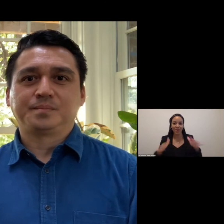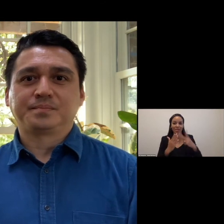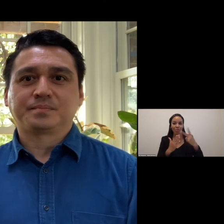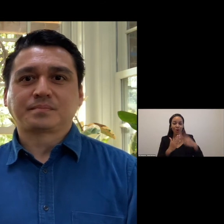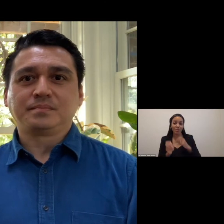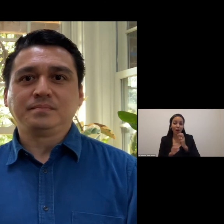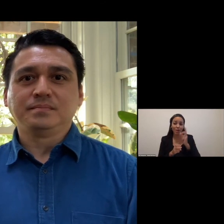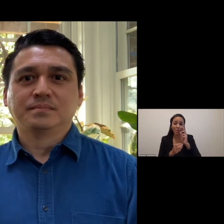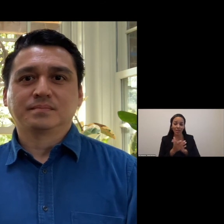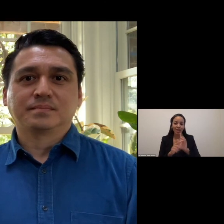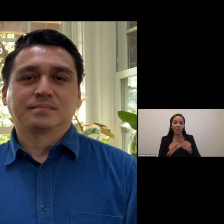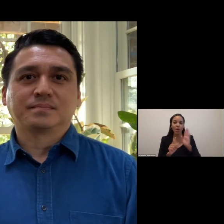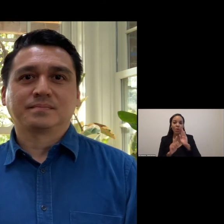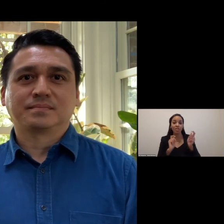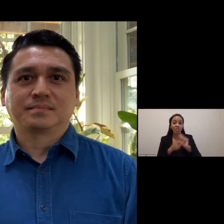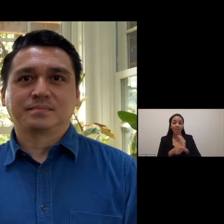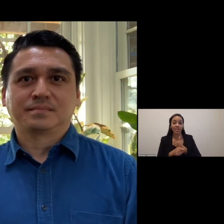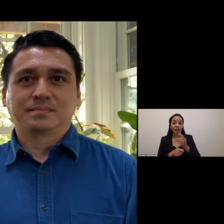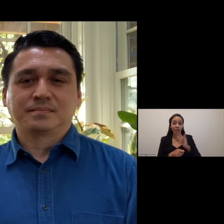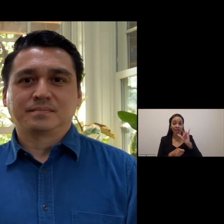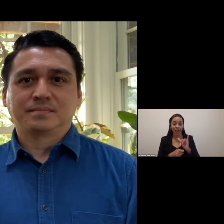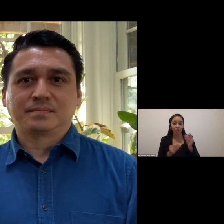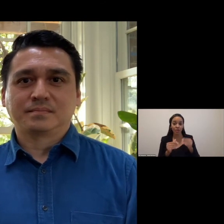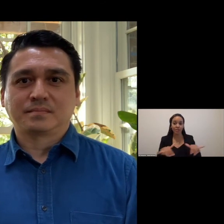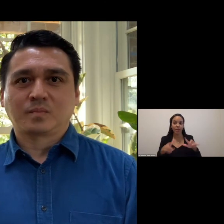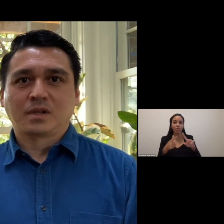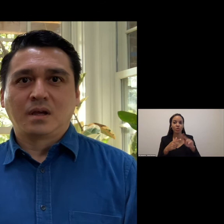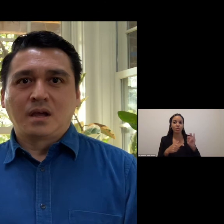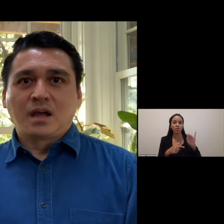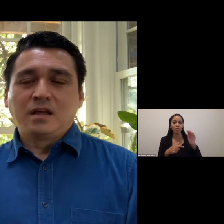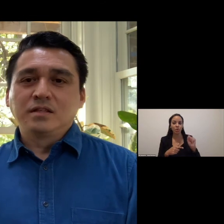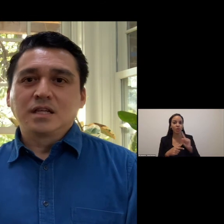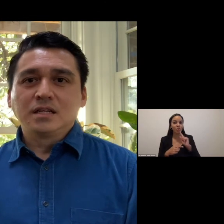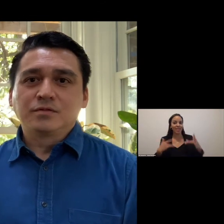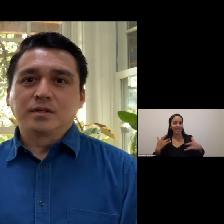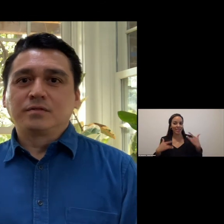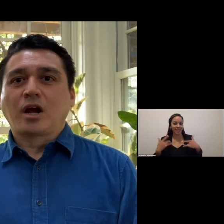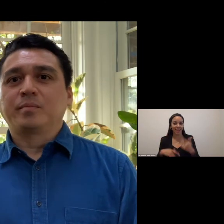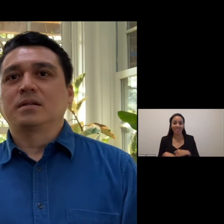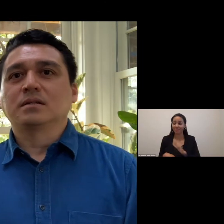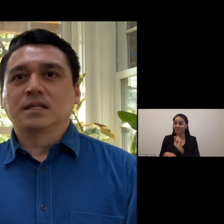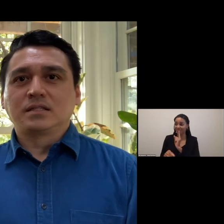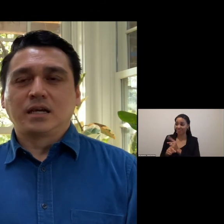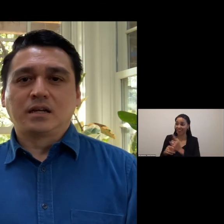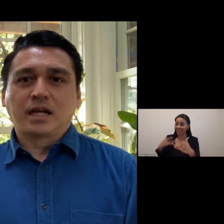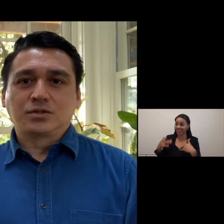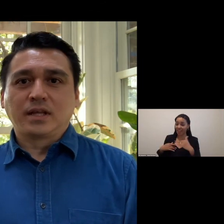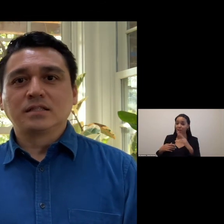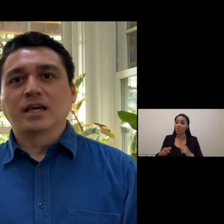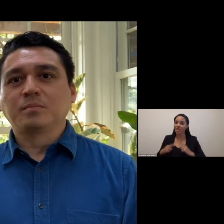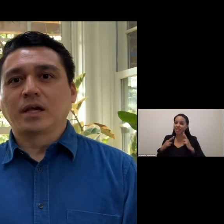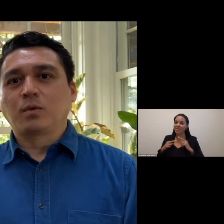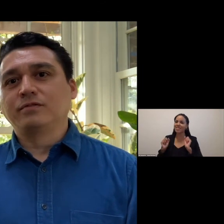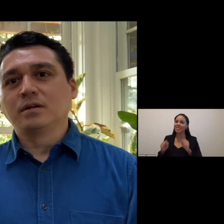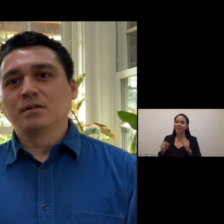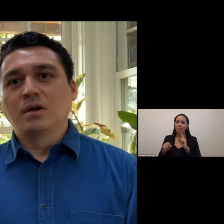or indirectly, as they reflect on their time and continue to make work. And the setting of an environment, let's say a natural